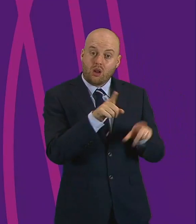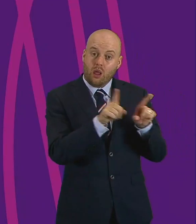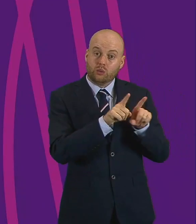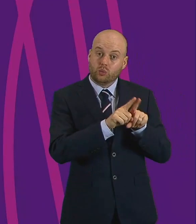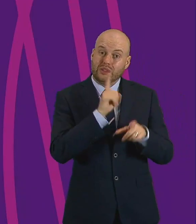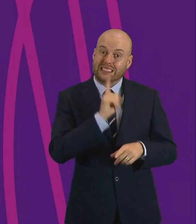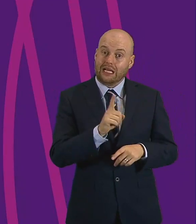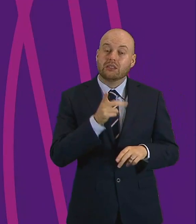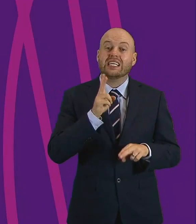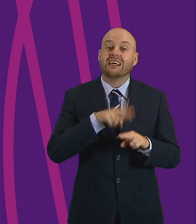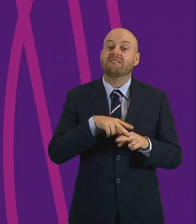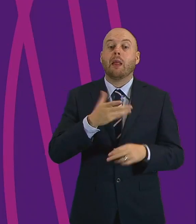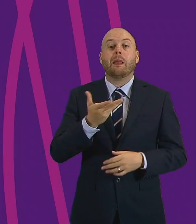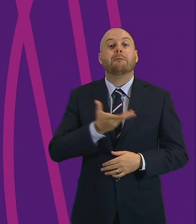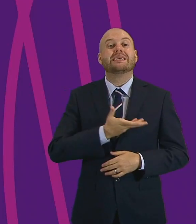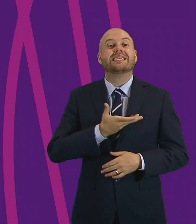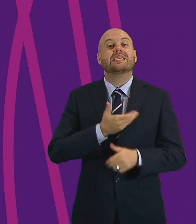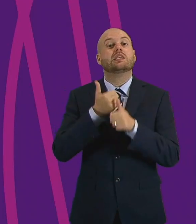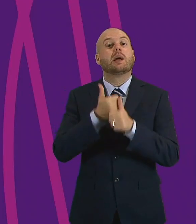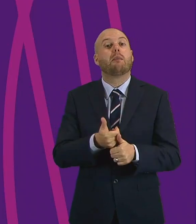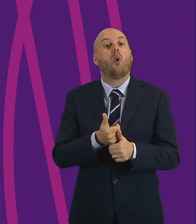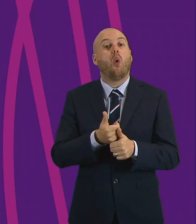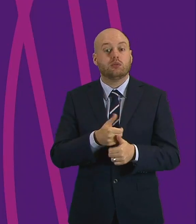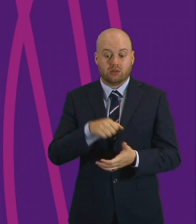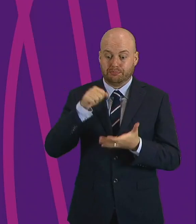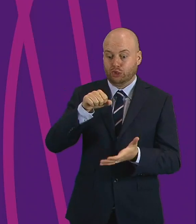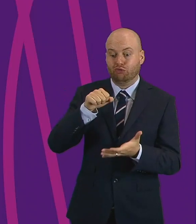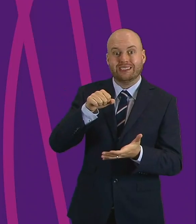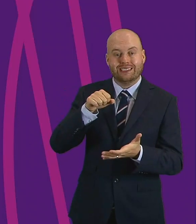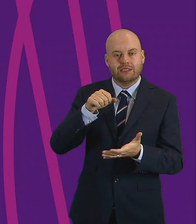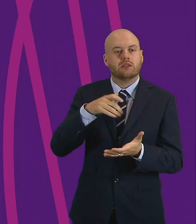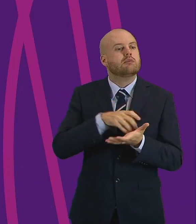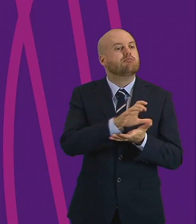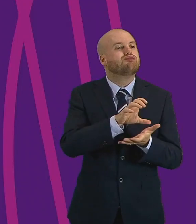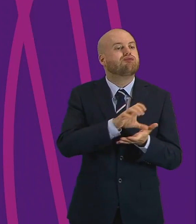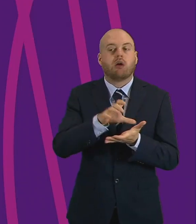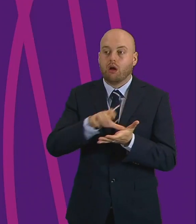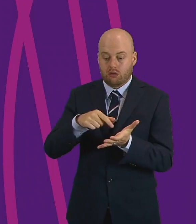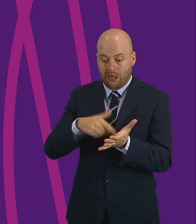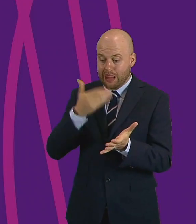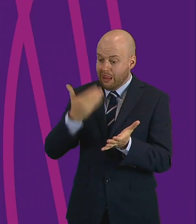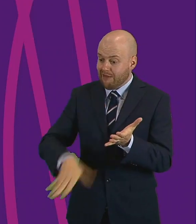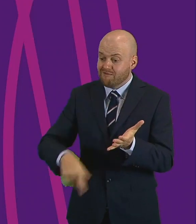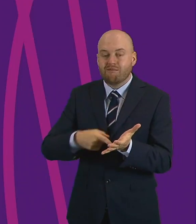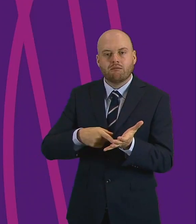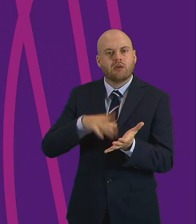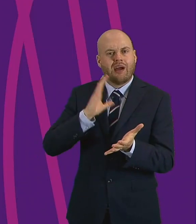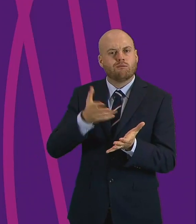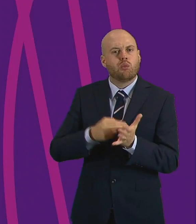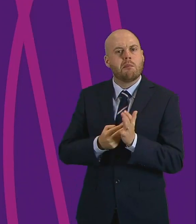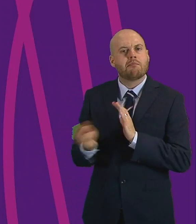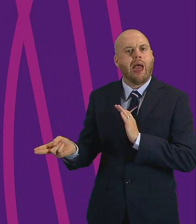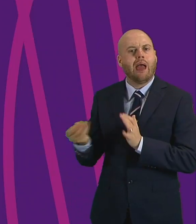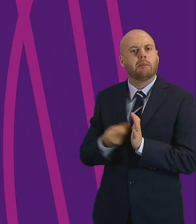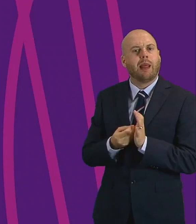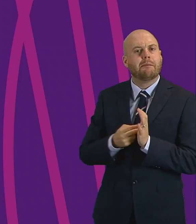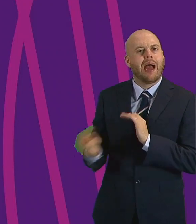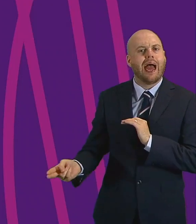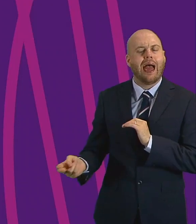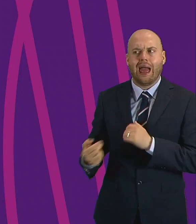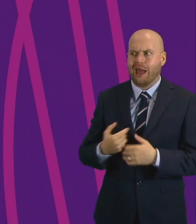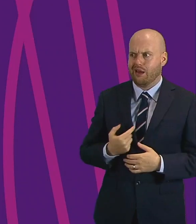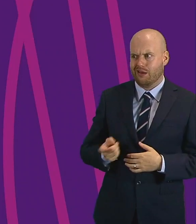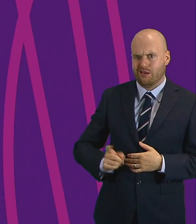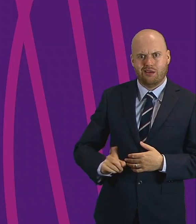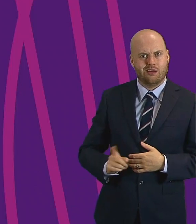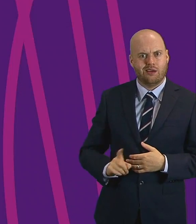pot, they have to hand it back to them. And given that councils are in such a tough financial position, it might be worth the